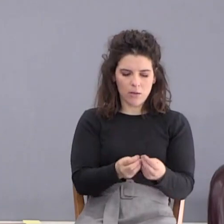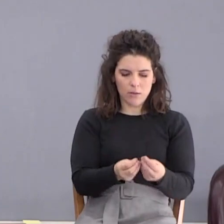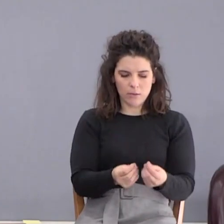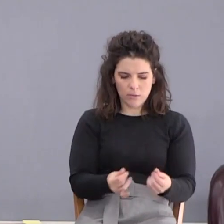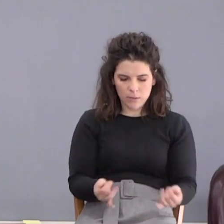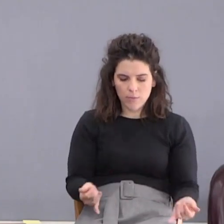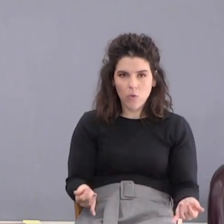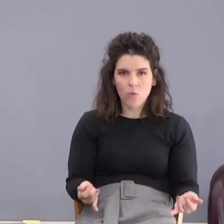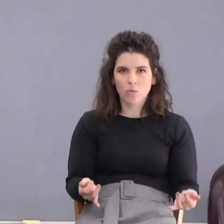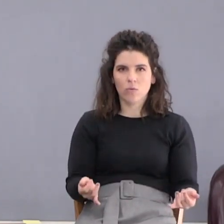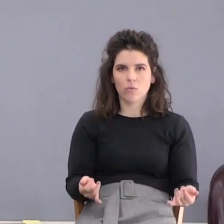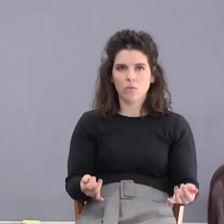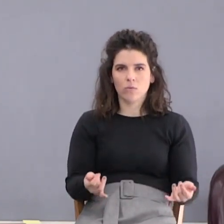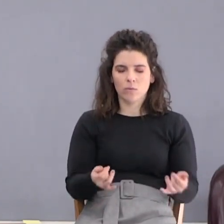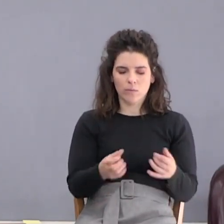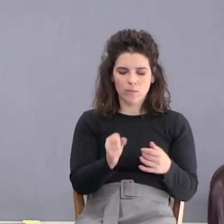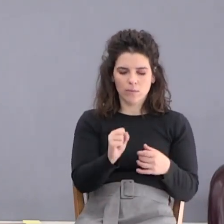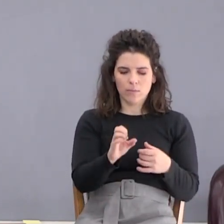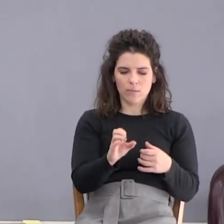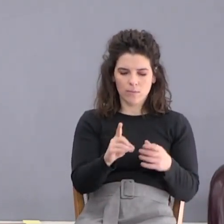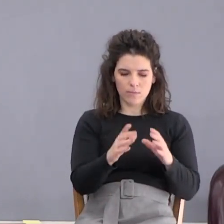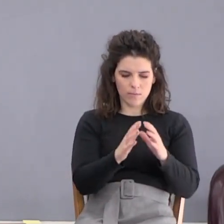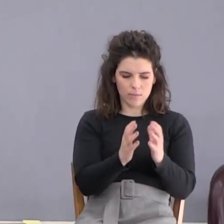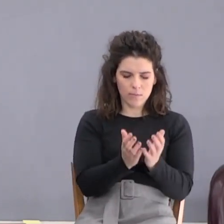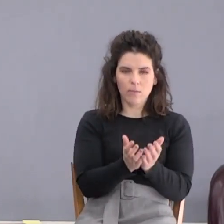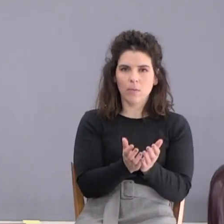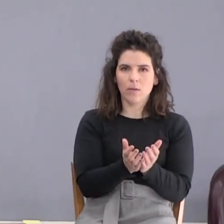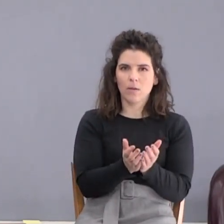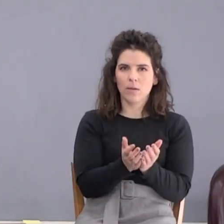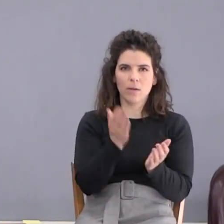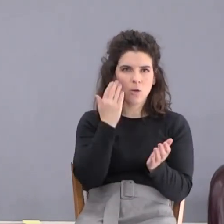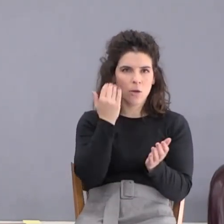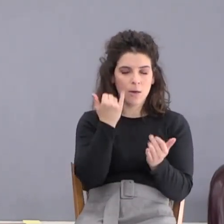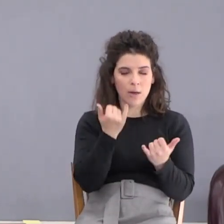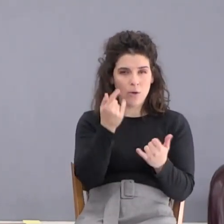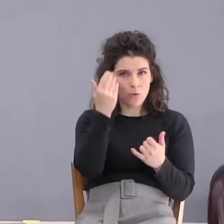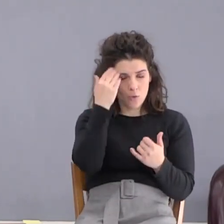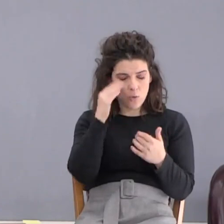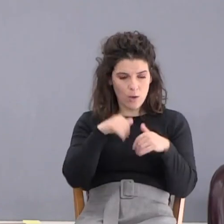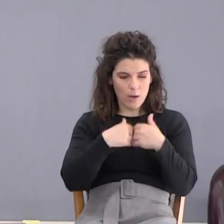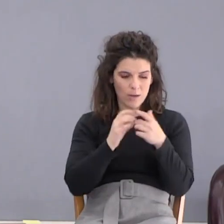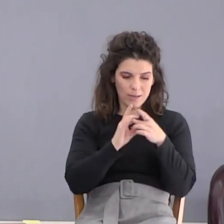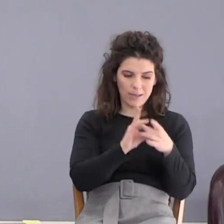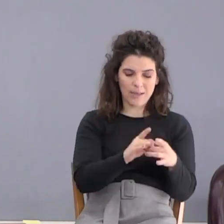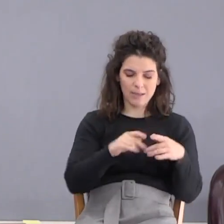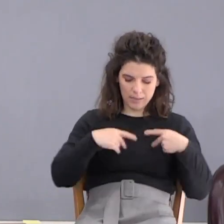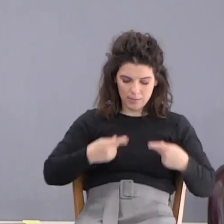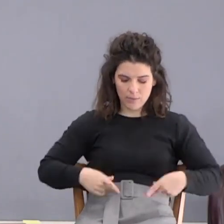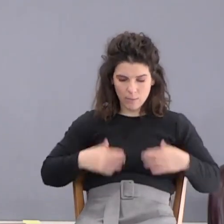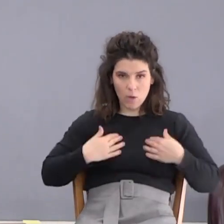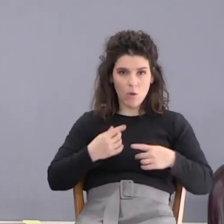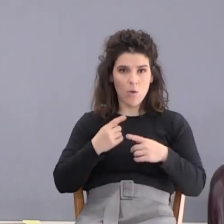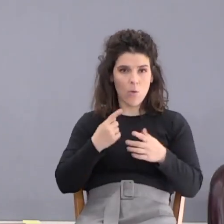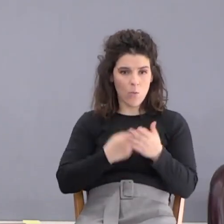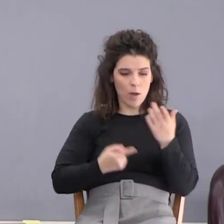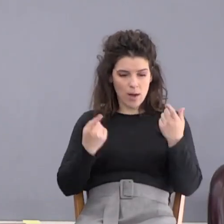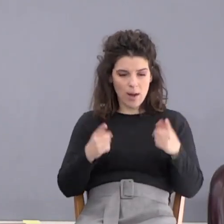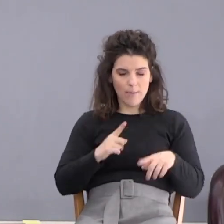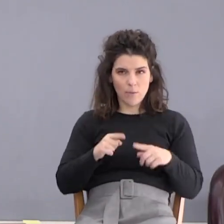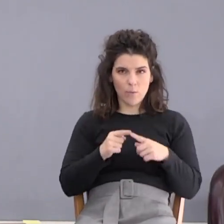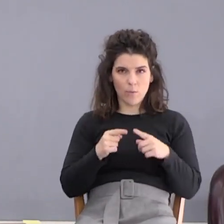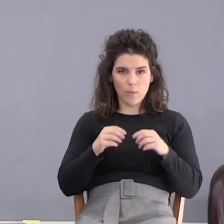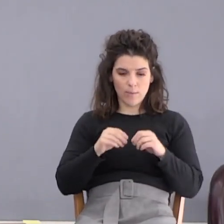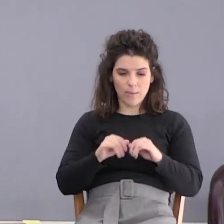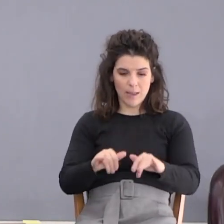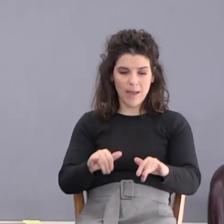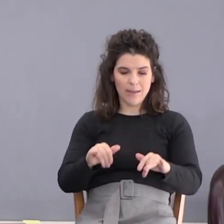decompose the seed. Now you know how he's going to link it to the physical body. What happens when we plant